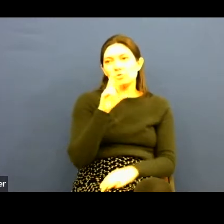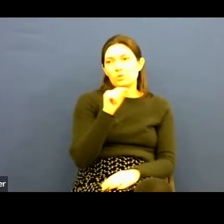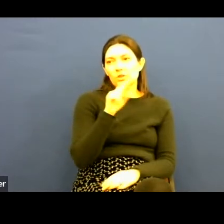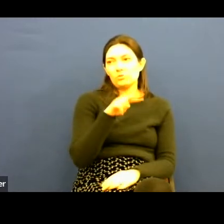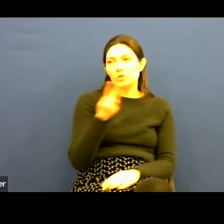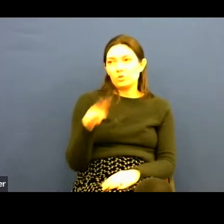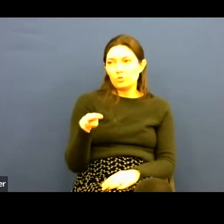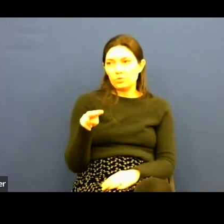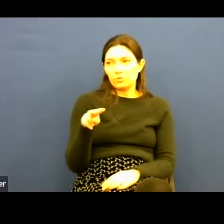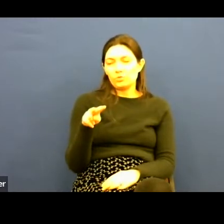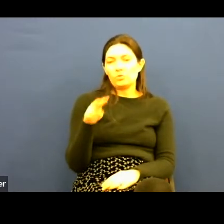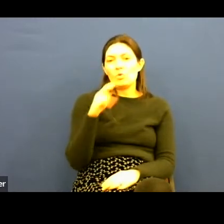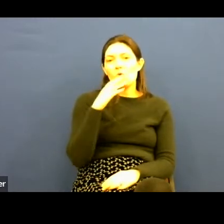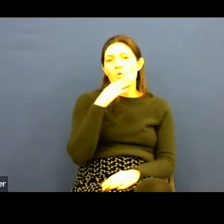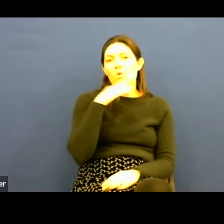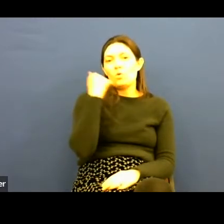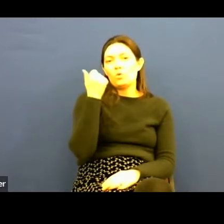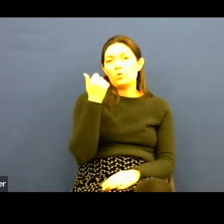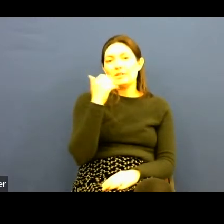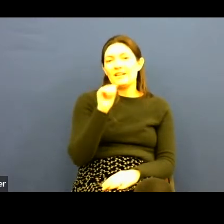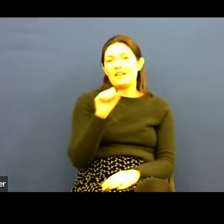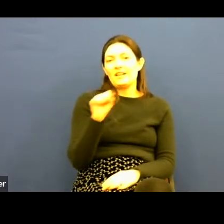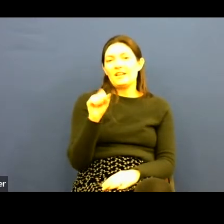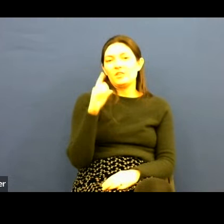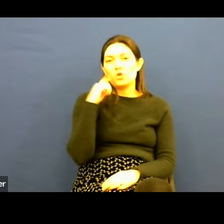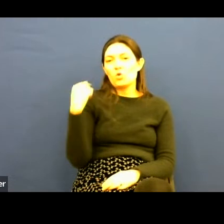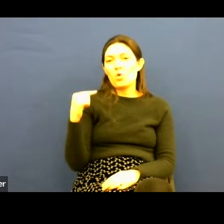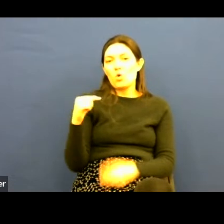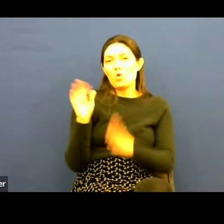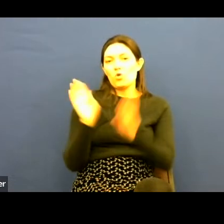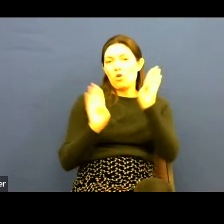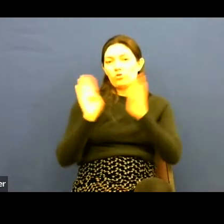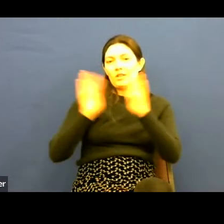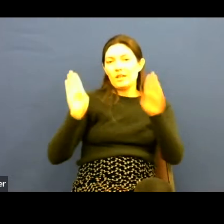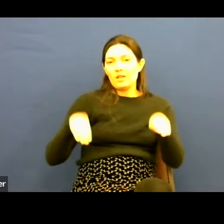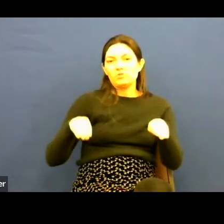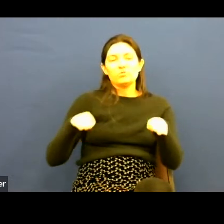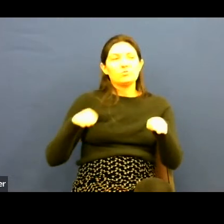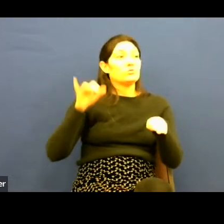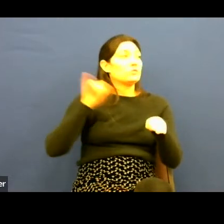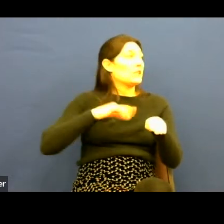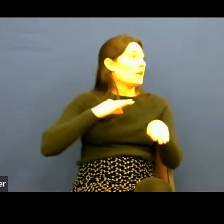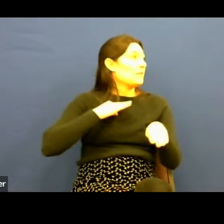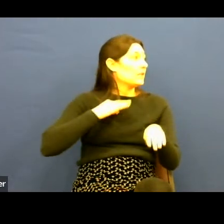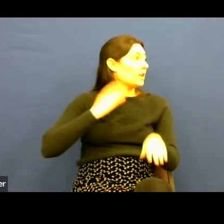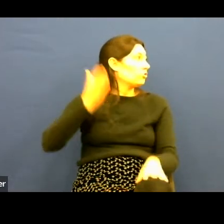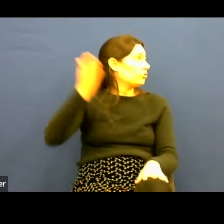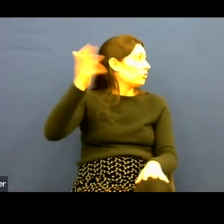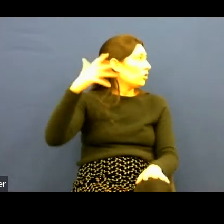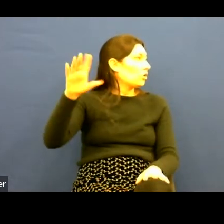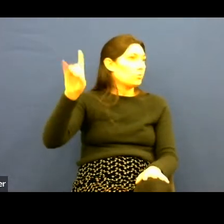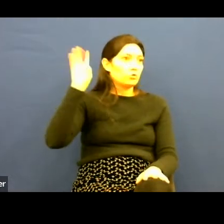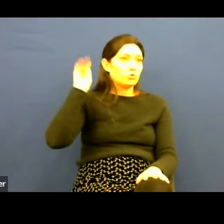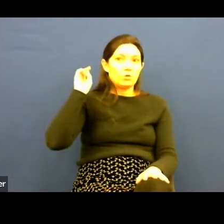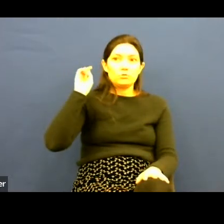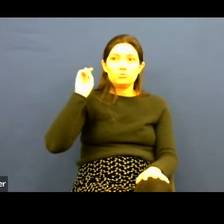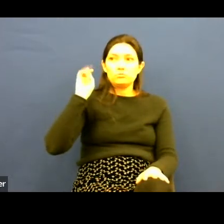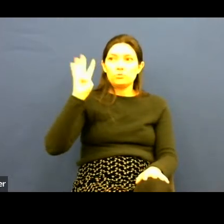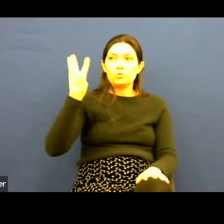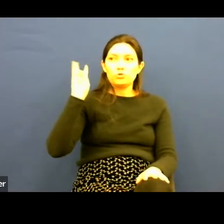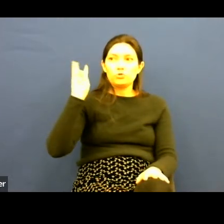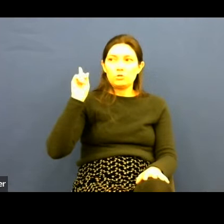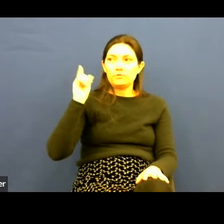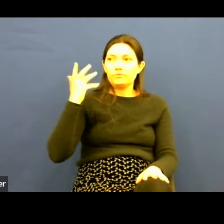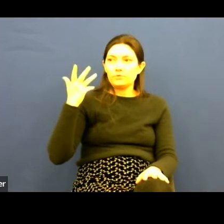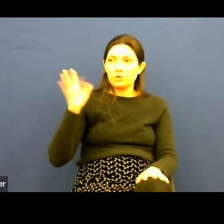2022-046 Old as Gold Auction House. This application has been withdrawn by the applicant. However, if there's anyone here who